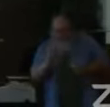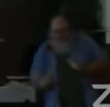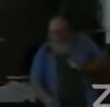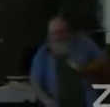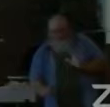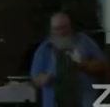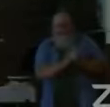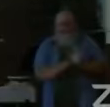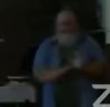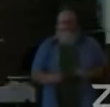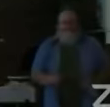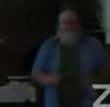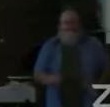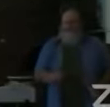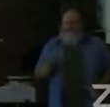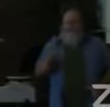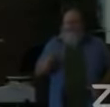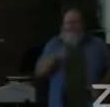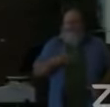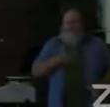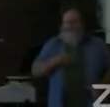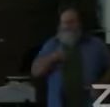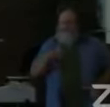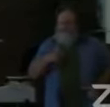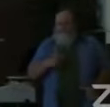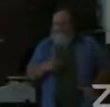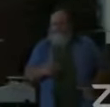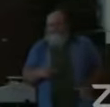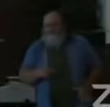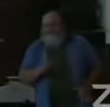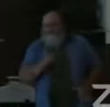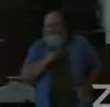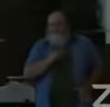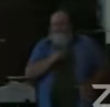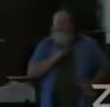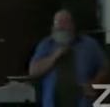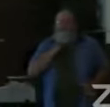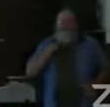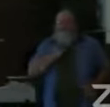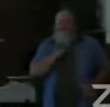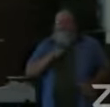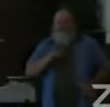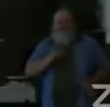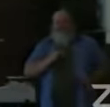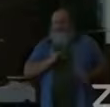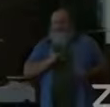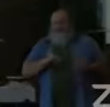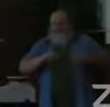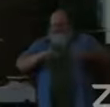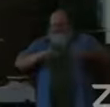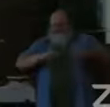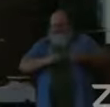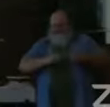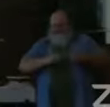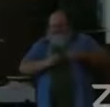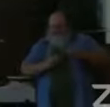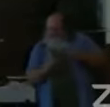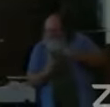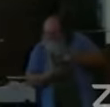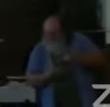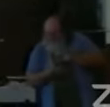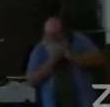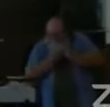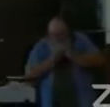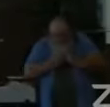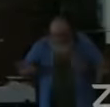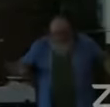back in my first pastorate, right after my first pastorate, after 2.5 years of ministry, I burned out in ministry back in the 90s. And I